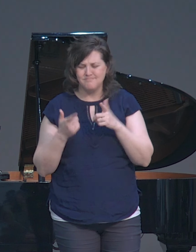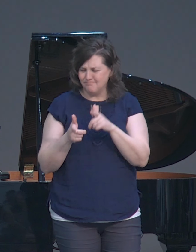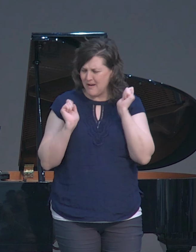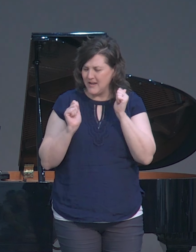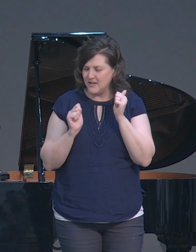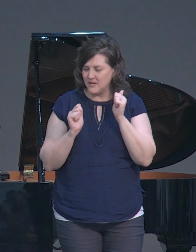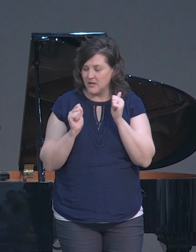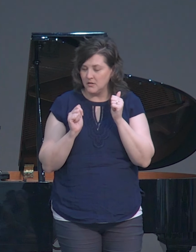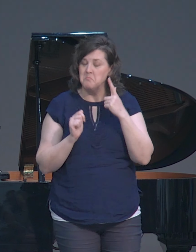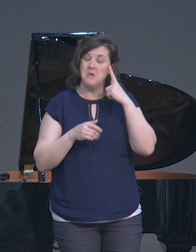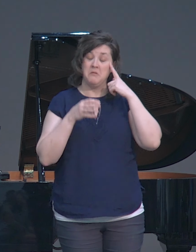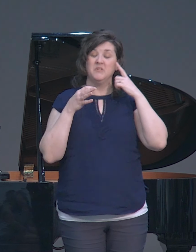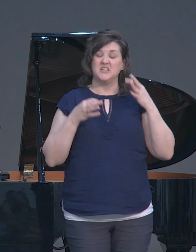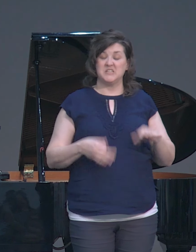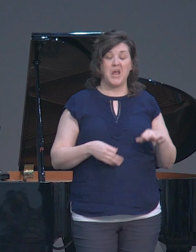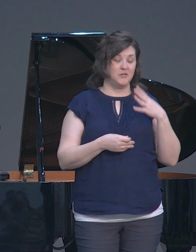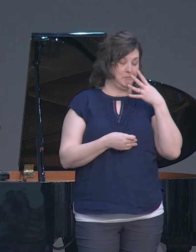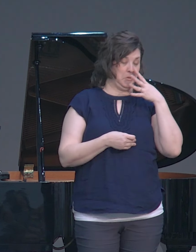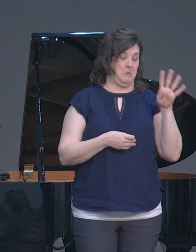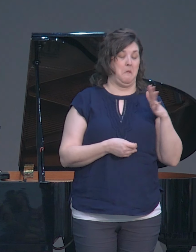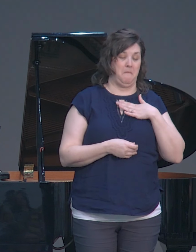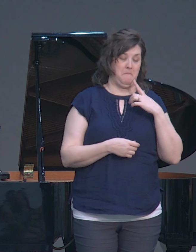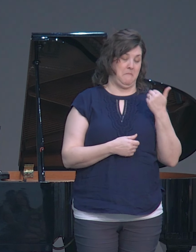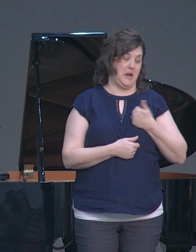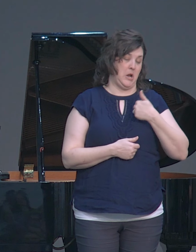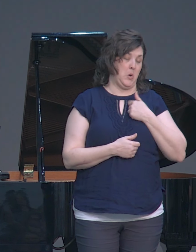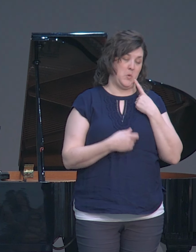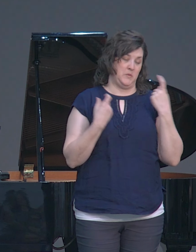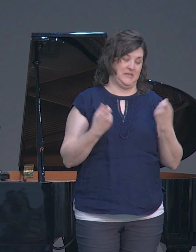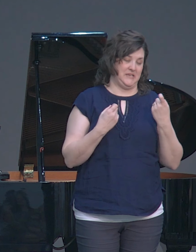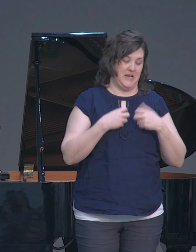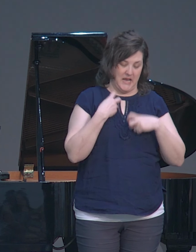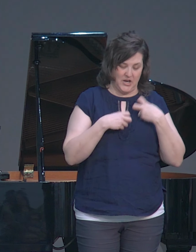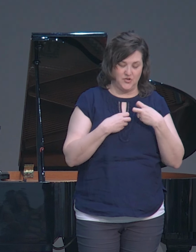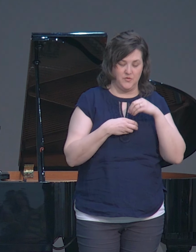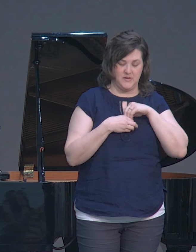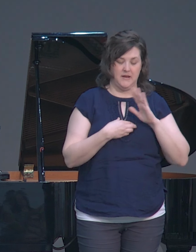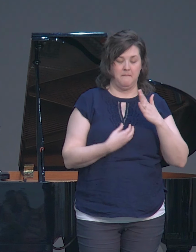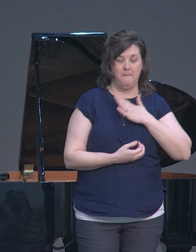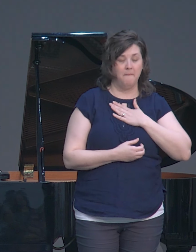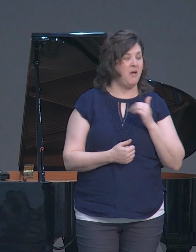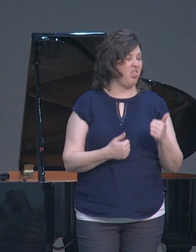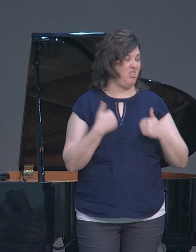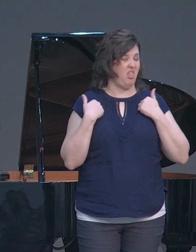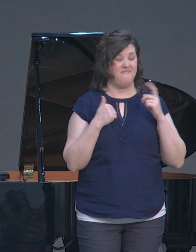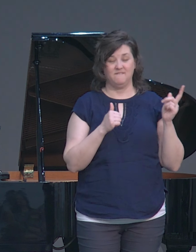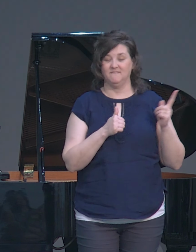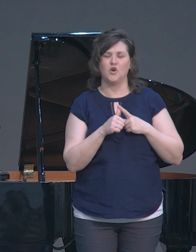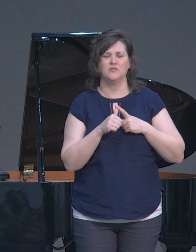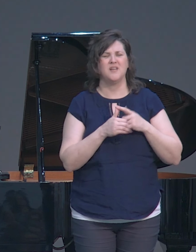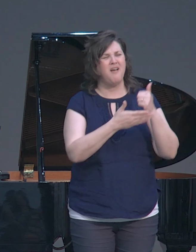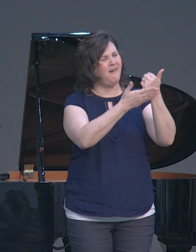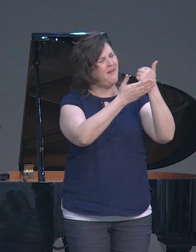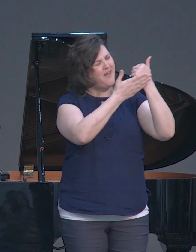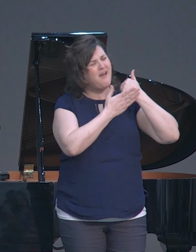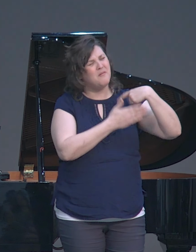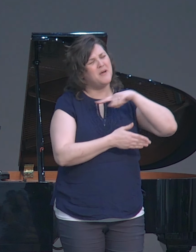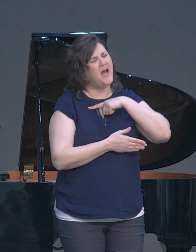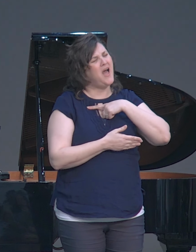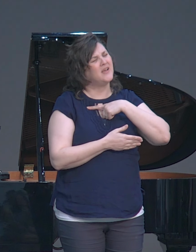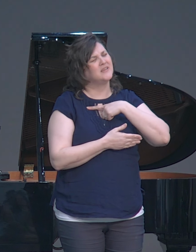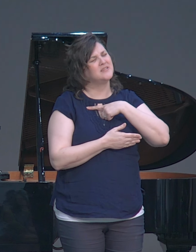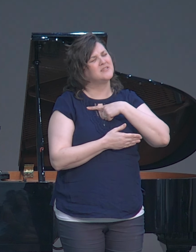while choosing to ignore the sins and the issues in our lives first. Would you help us, Lord,